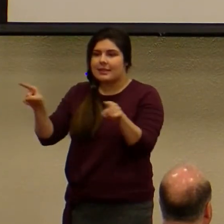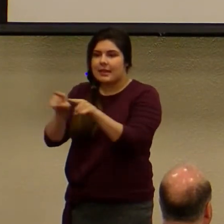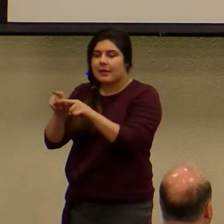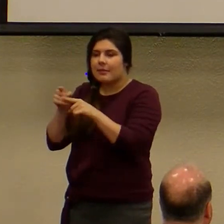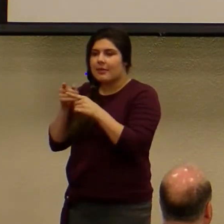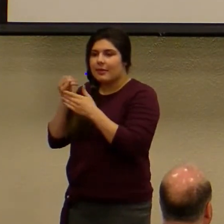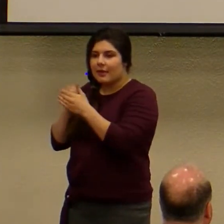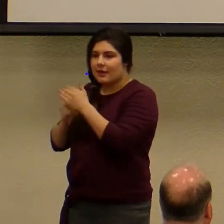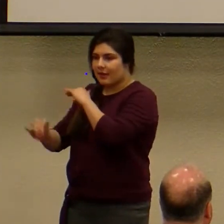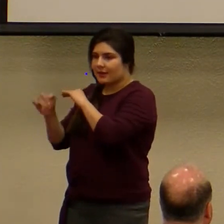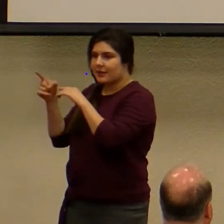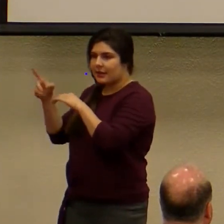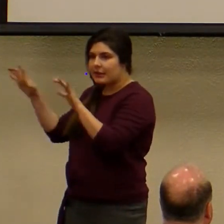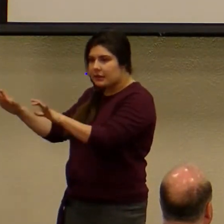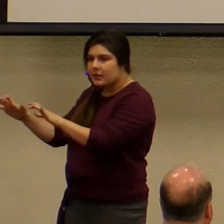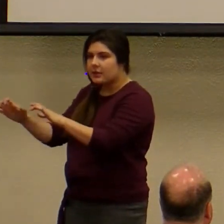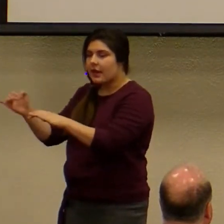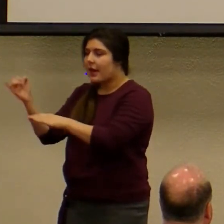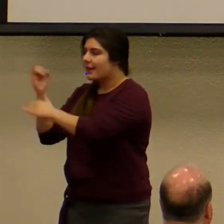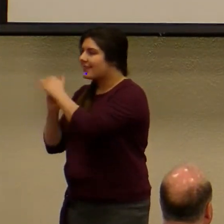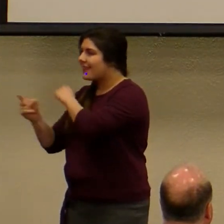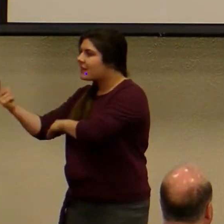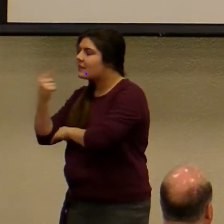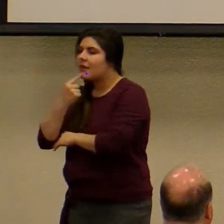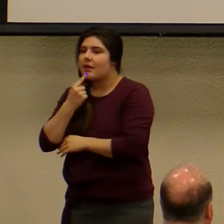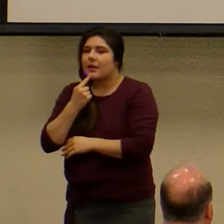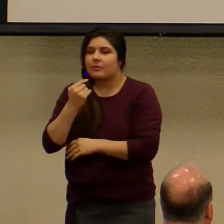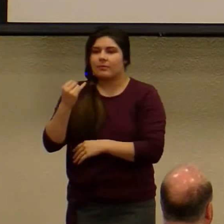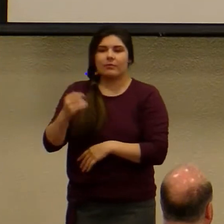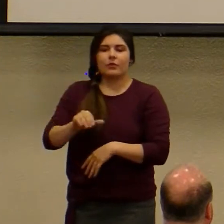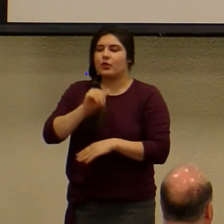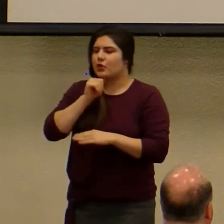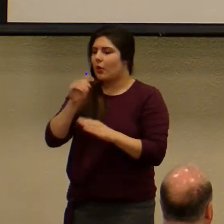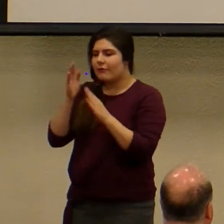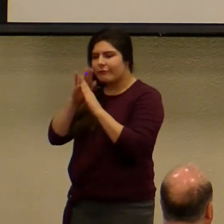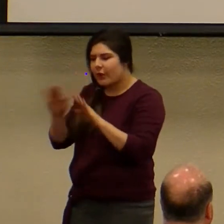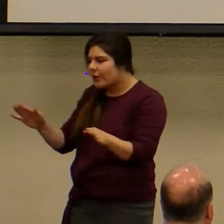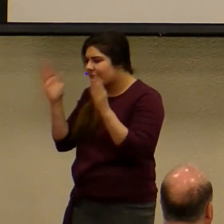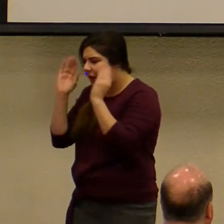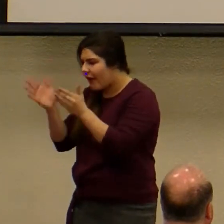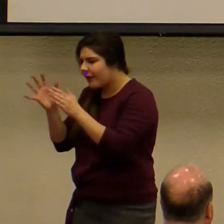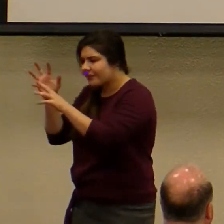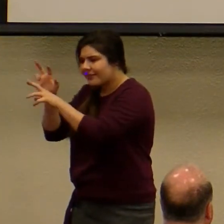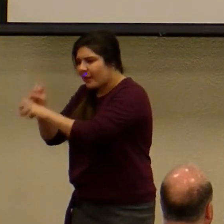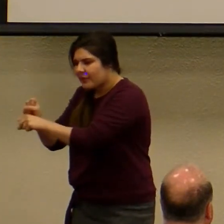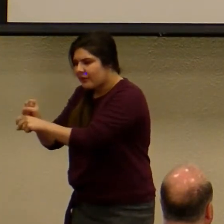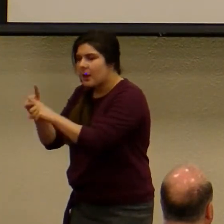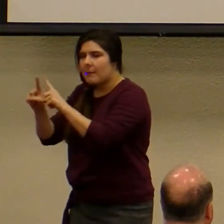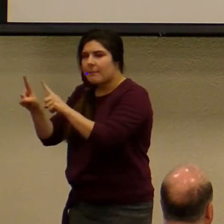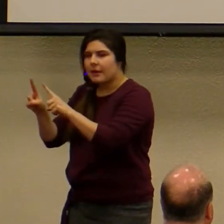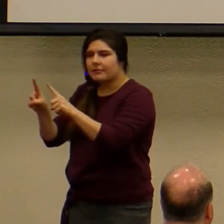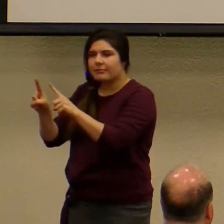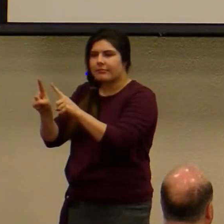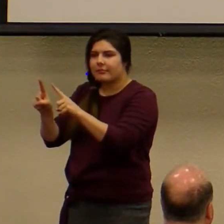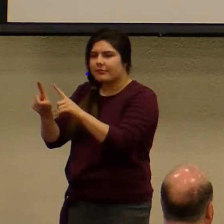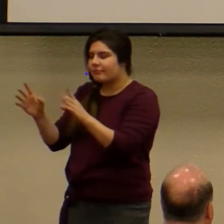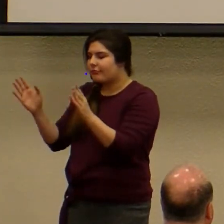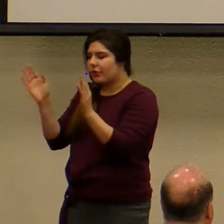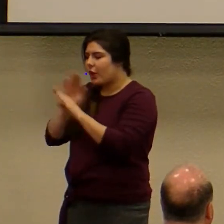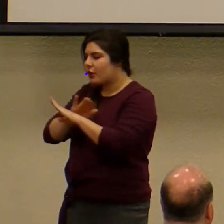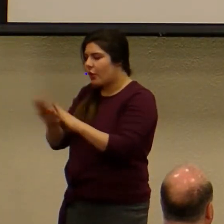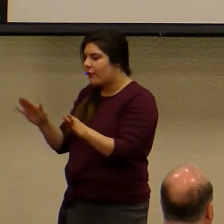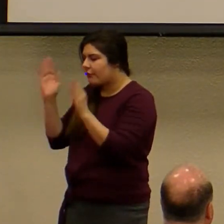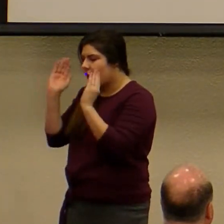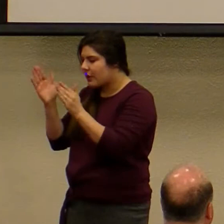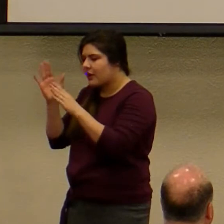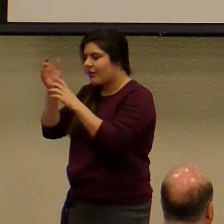that Isaiah does. Isaiah said, rather than you being focused on Assyrian captivity, rather than you being focused on the suffering